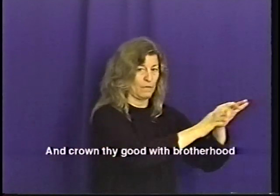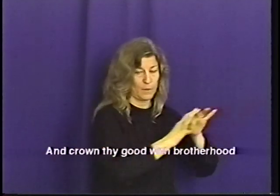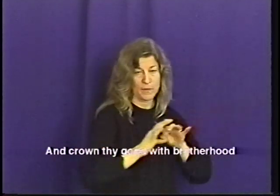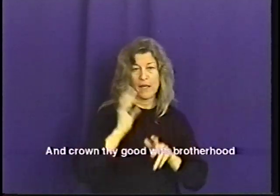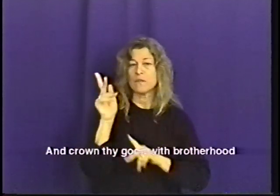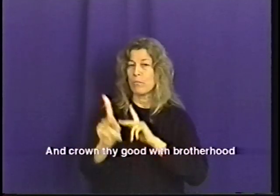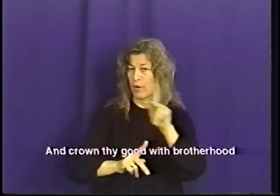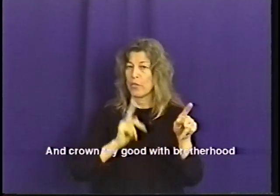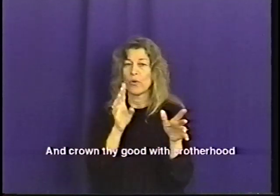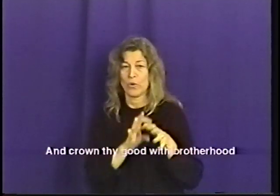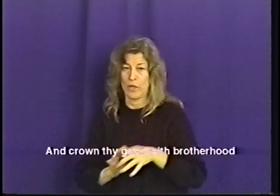the place. Brotherhood.